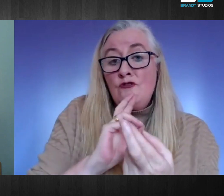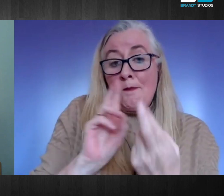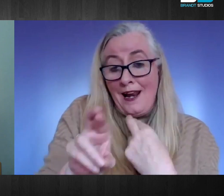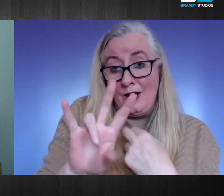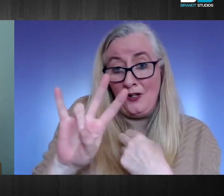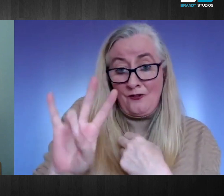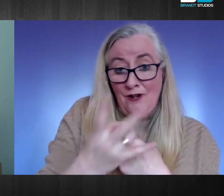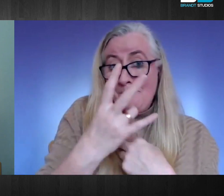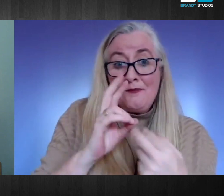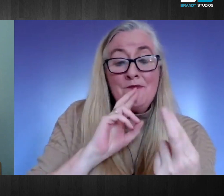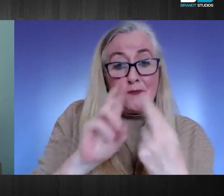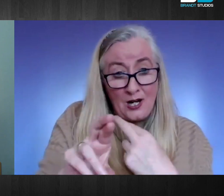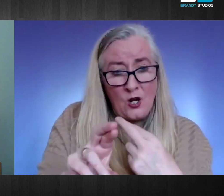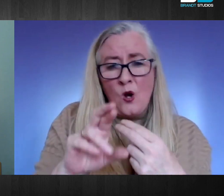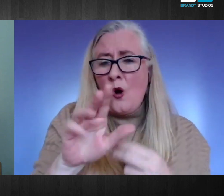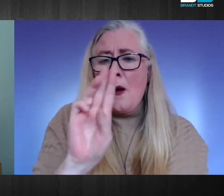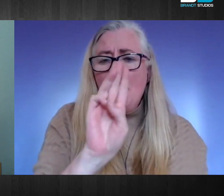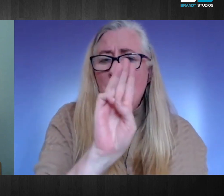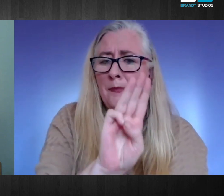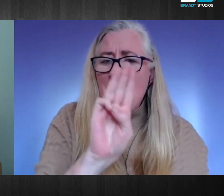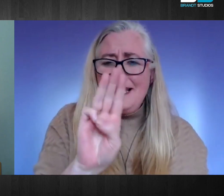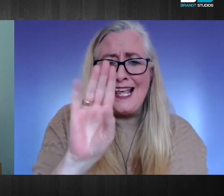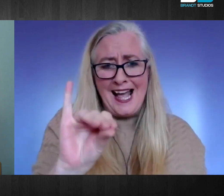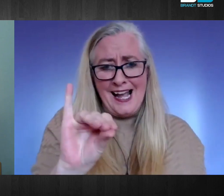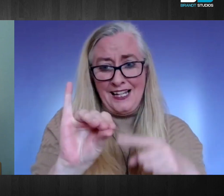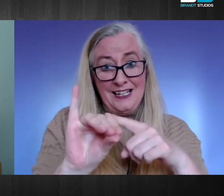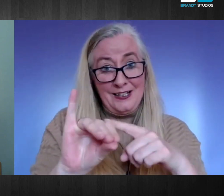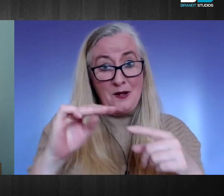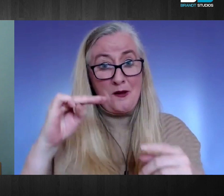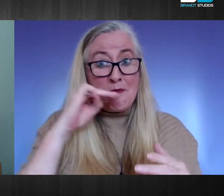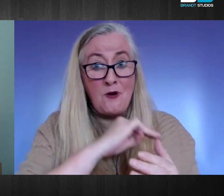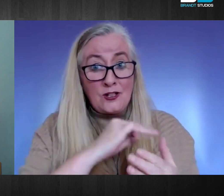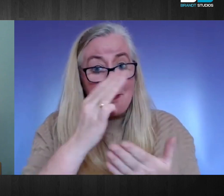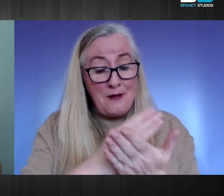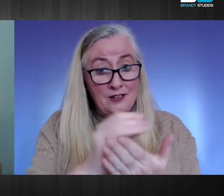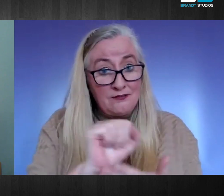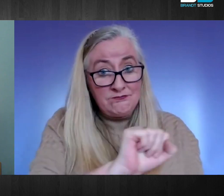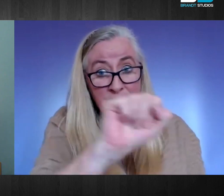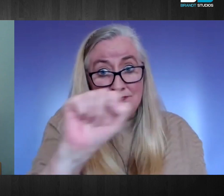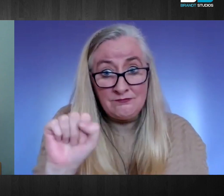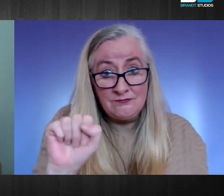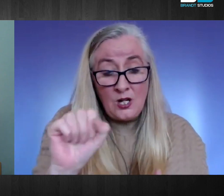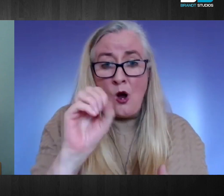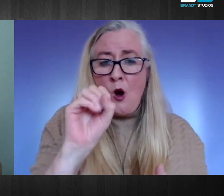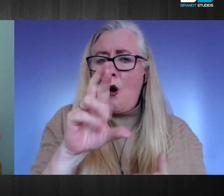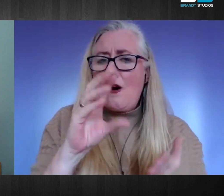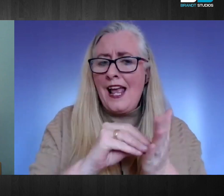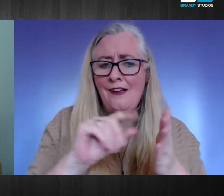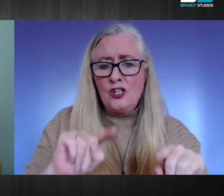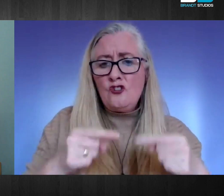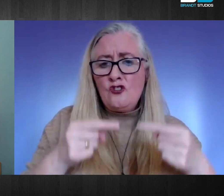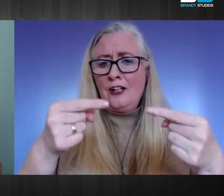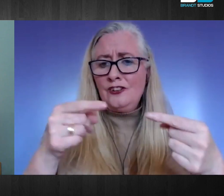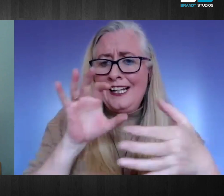do you think PPI was or is in their priorities? And were there particular challenges related to PPI that